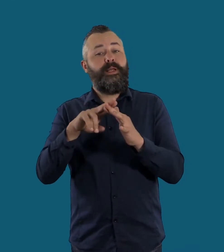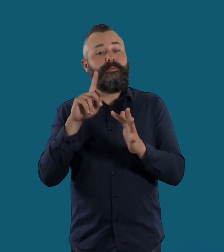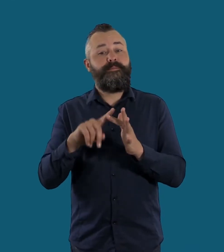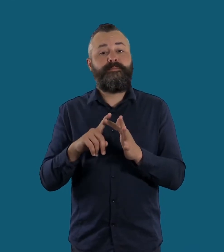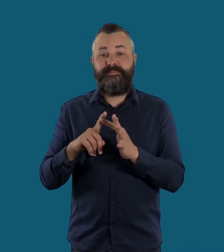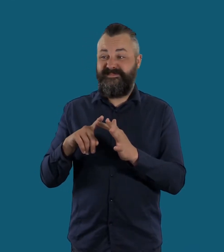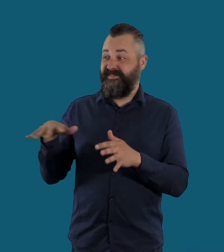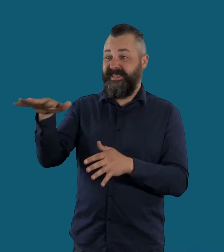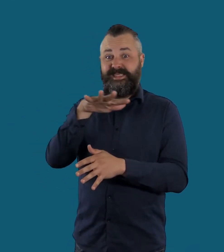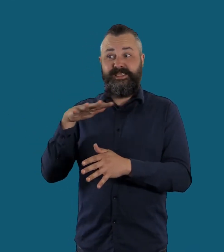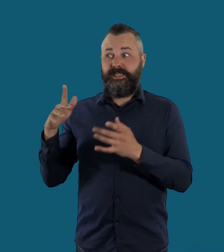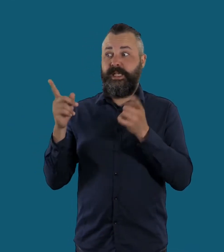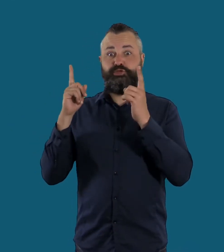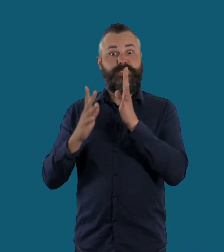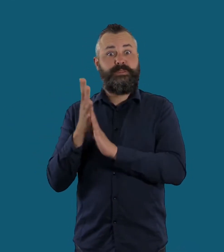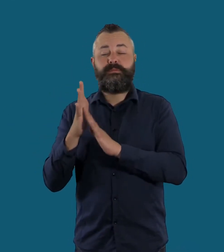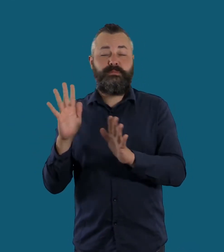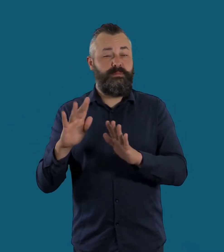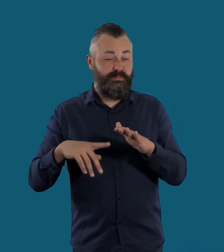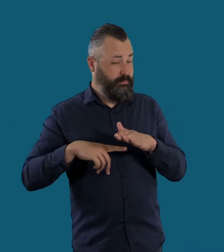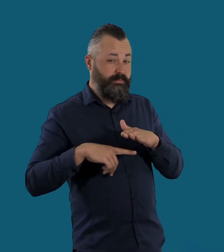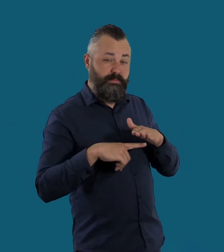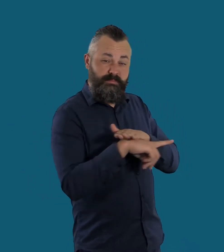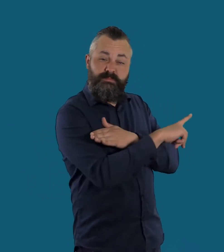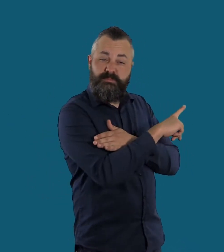The safest place to be is away from bushfire-prone areas.